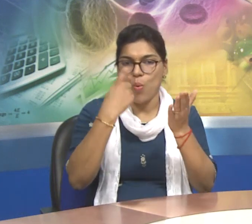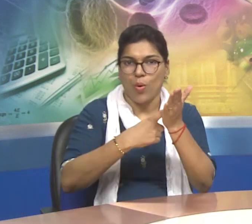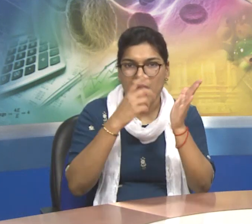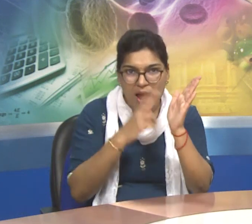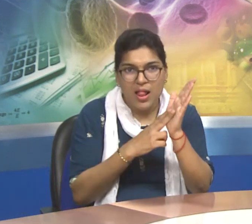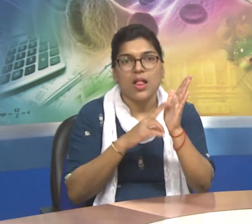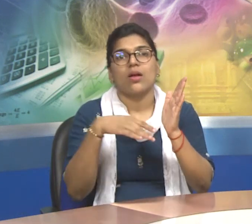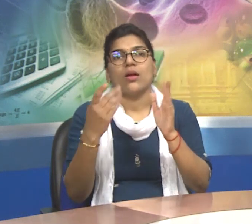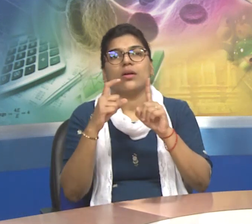online,